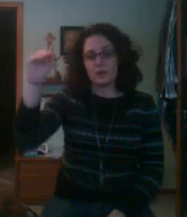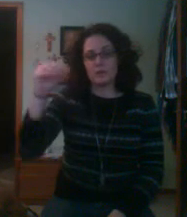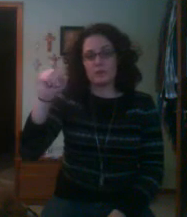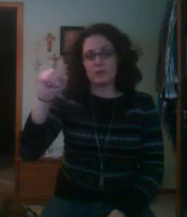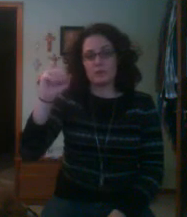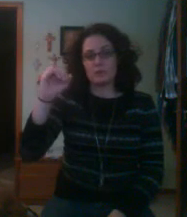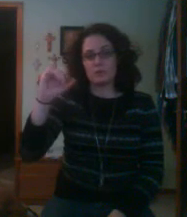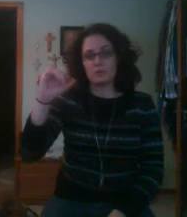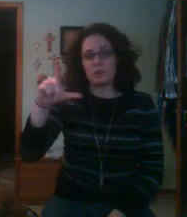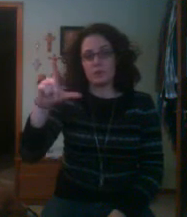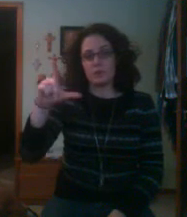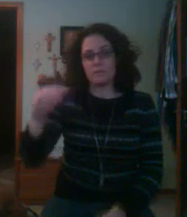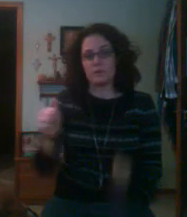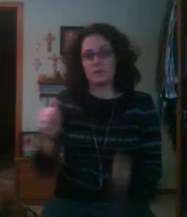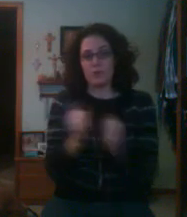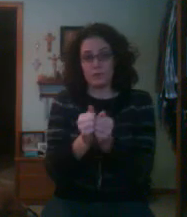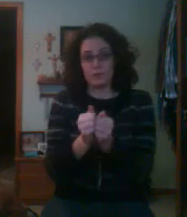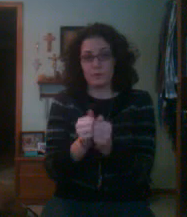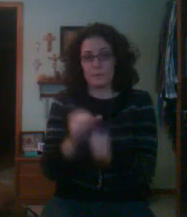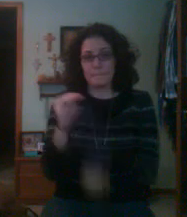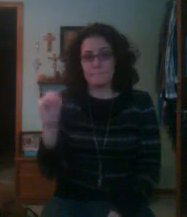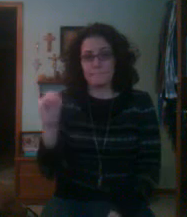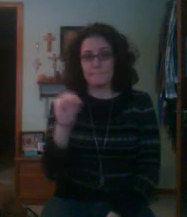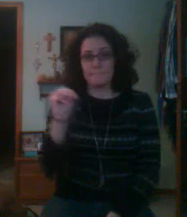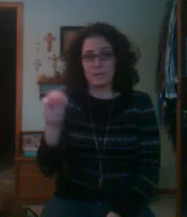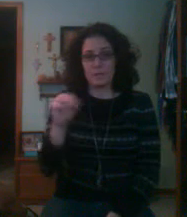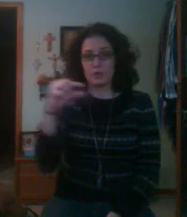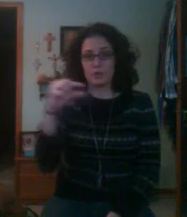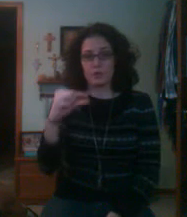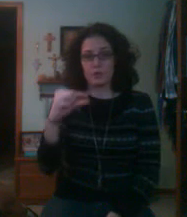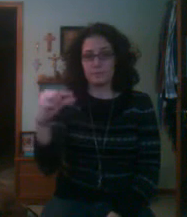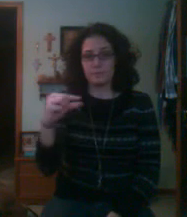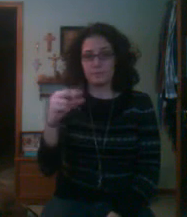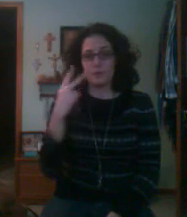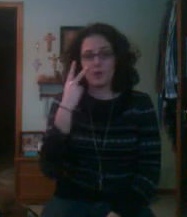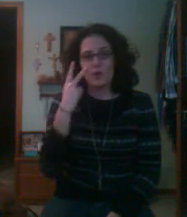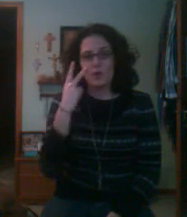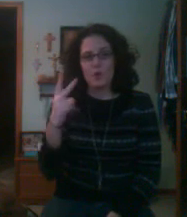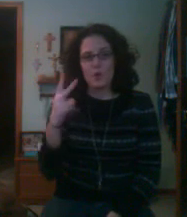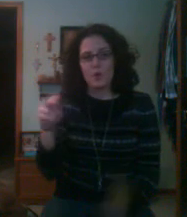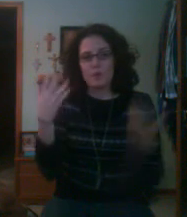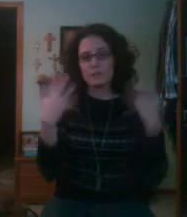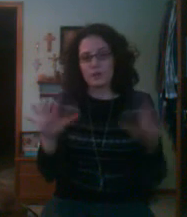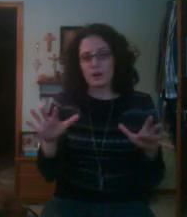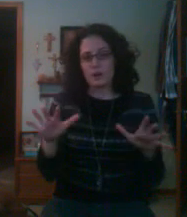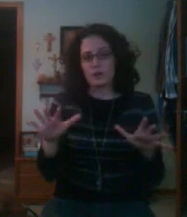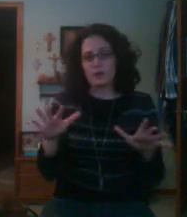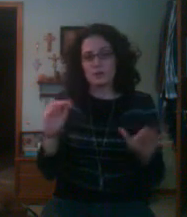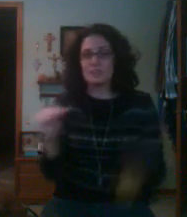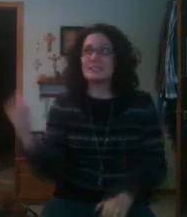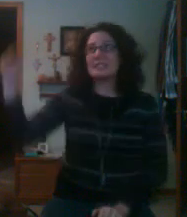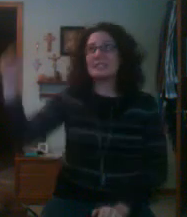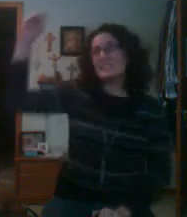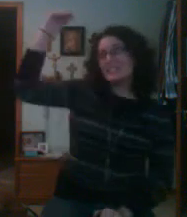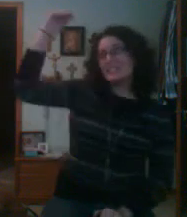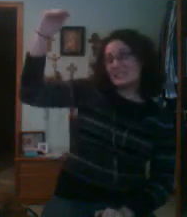the observation. We saw taller corn in the miracle grow soil portion of the field as compared to the other